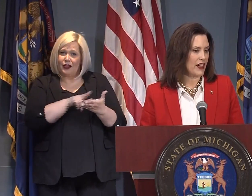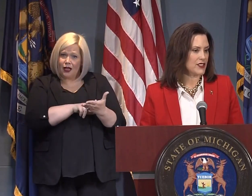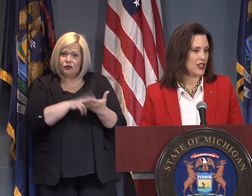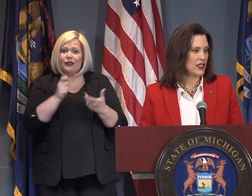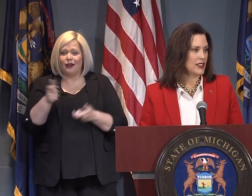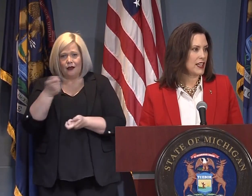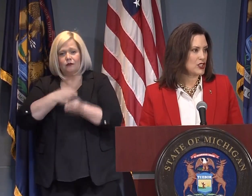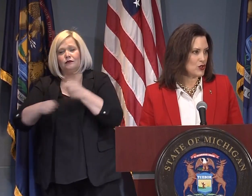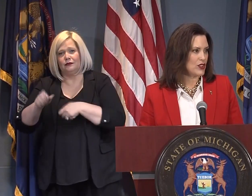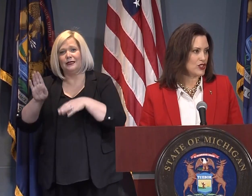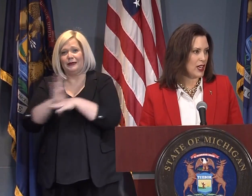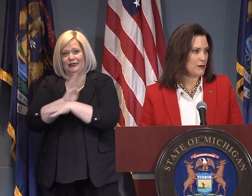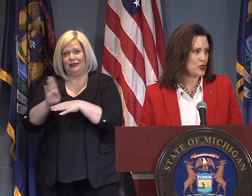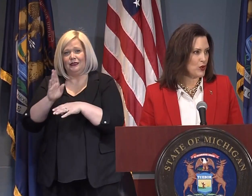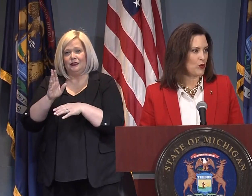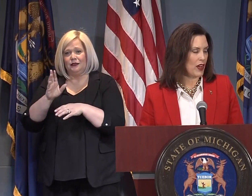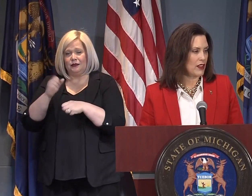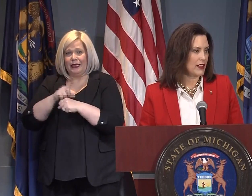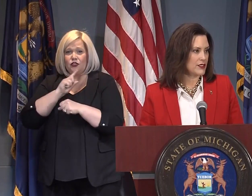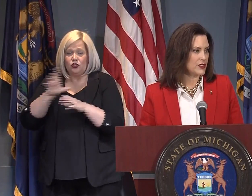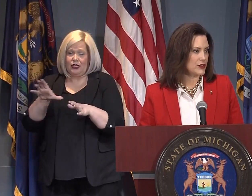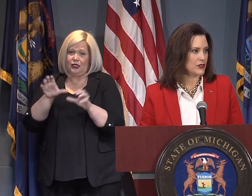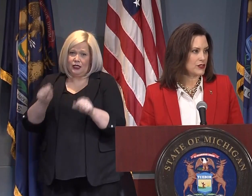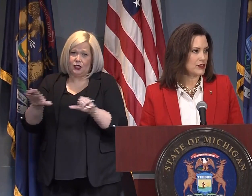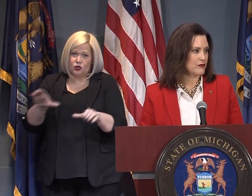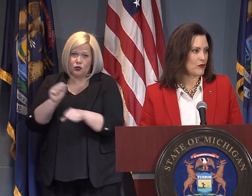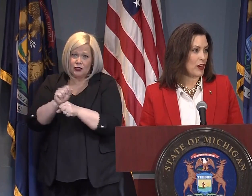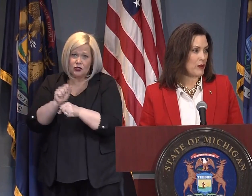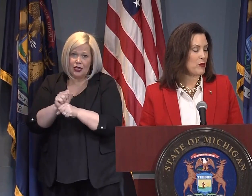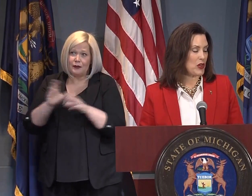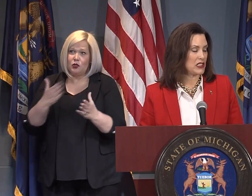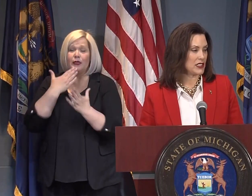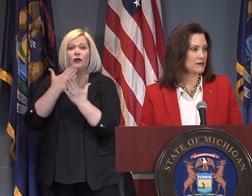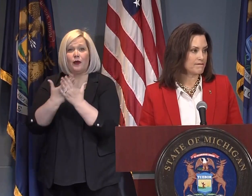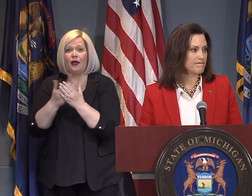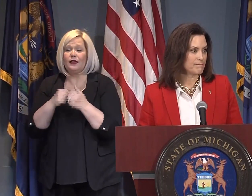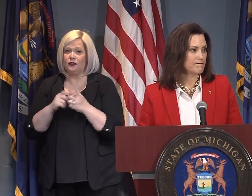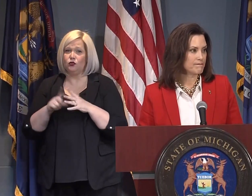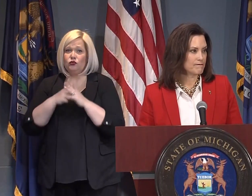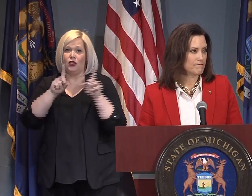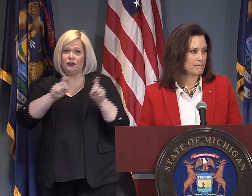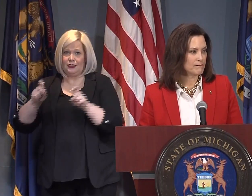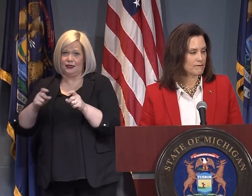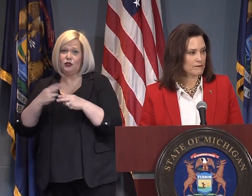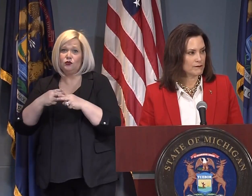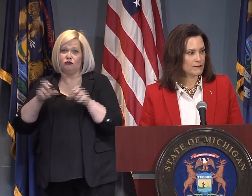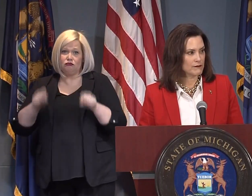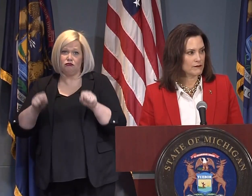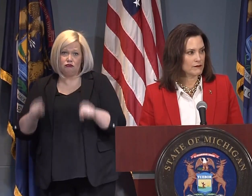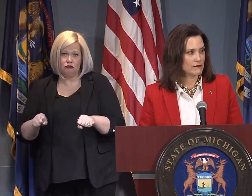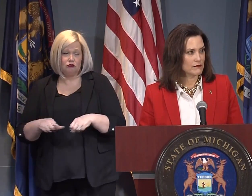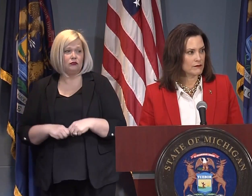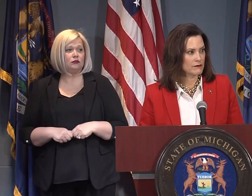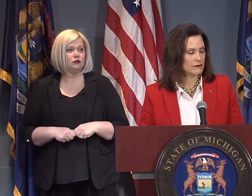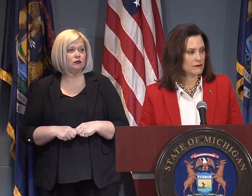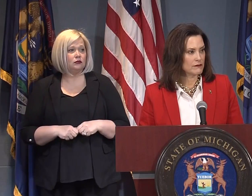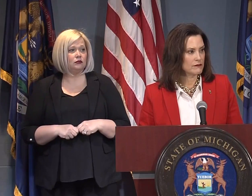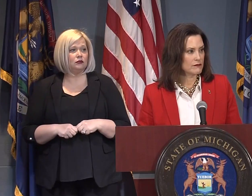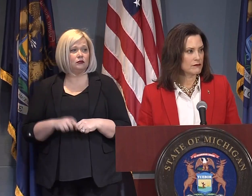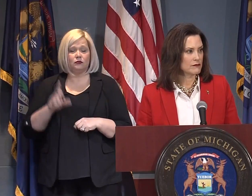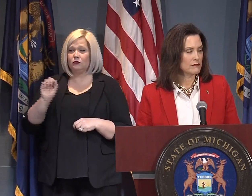vendor that can do the job, do it well, and to ramp up quickly. Do you know how much data